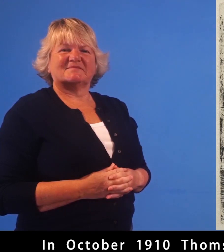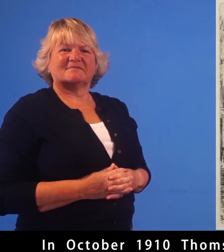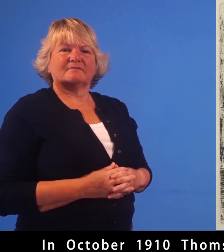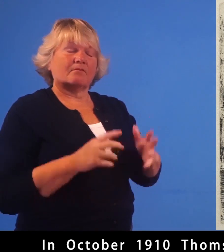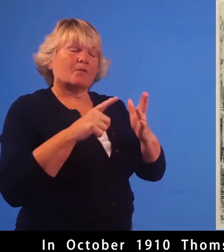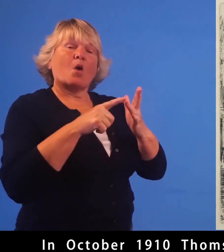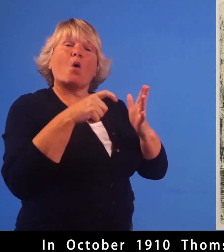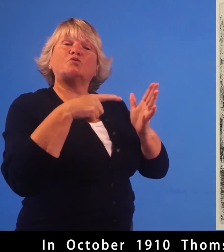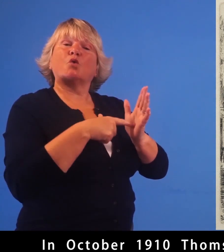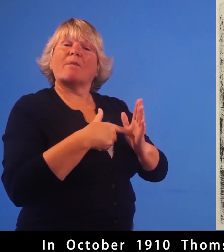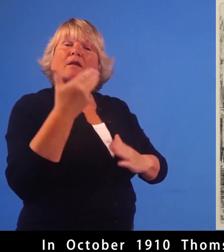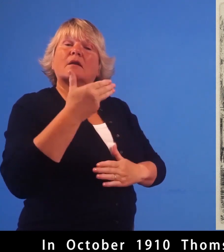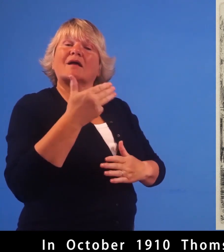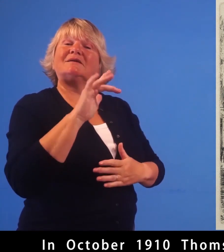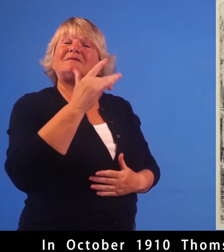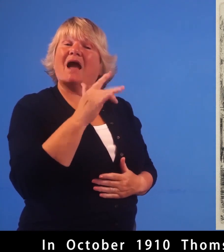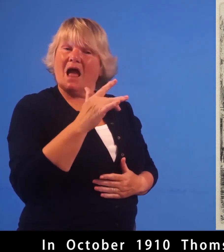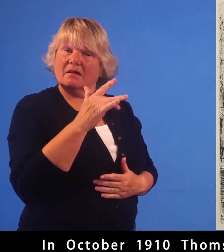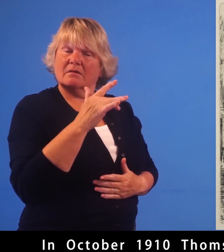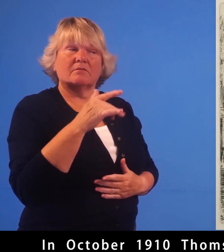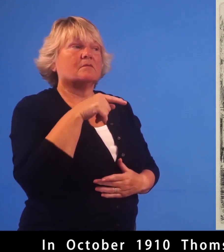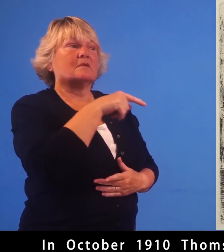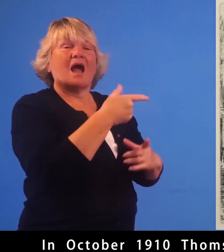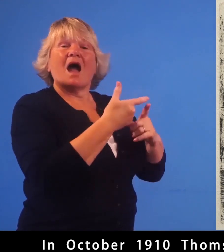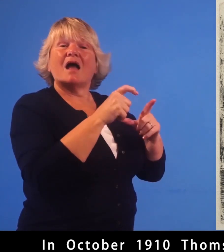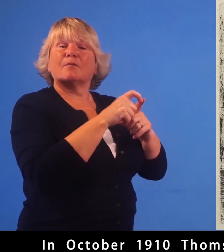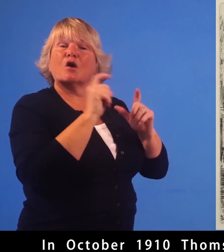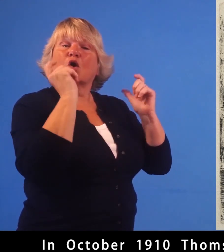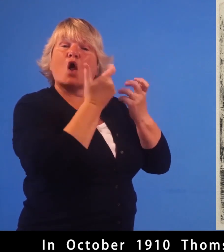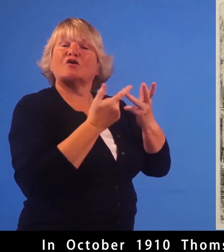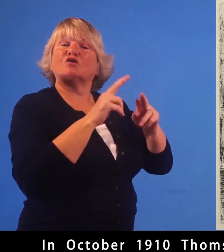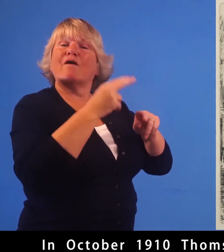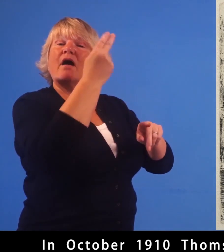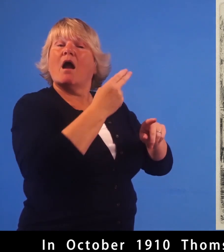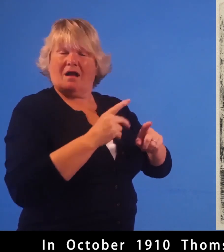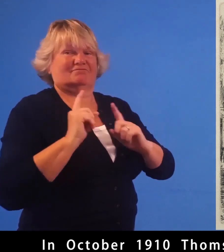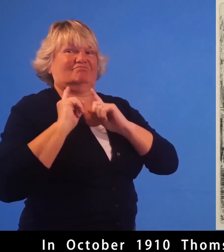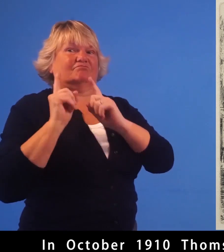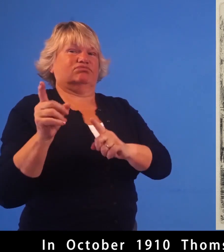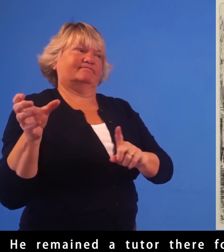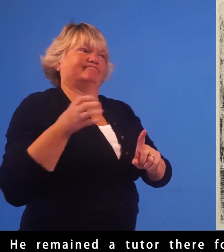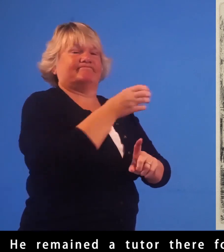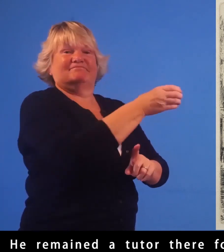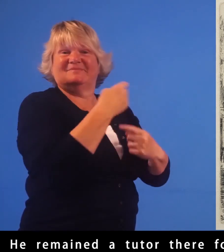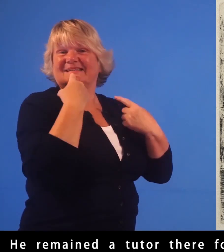In October 1910, Thompson was appointed to the teaching staff at Edinburgh College of Art.